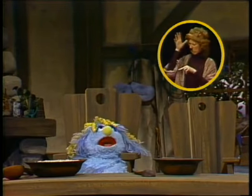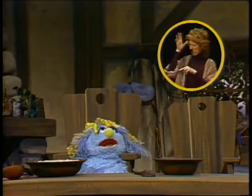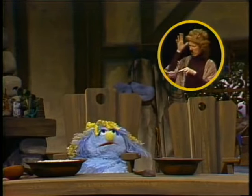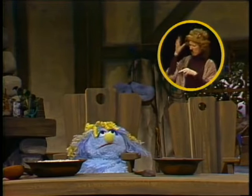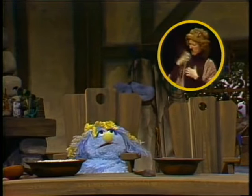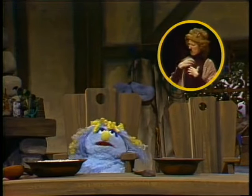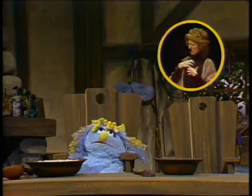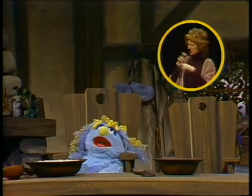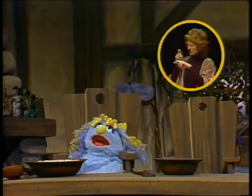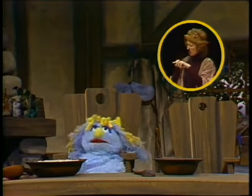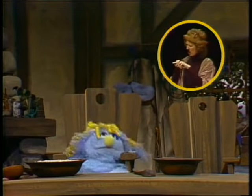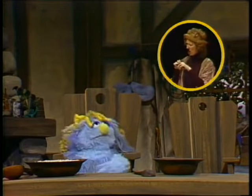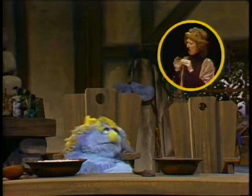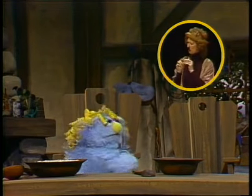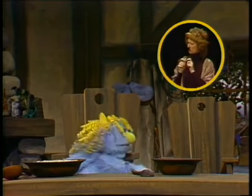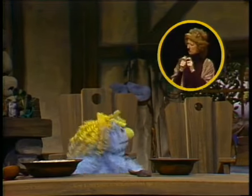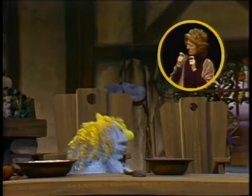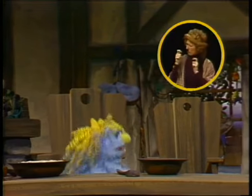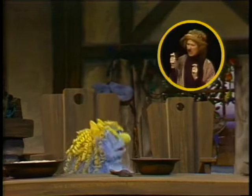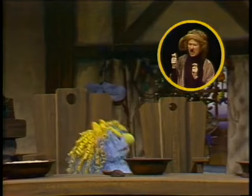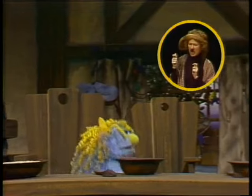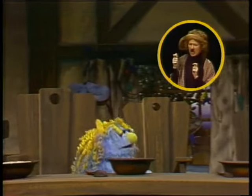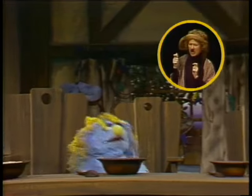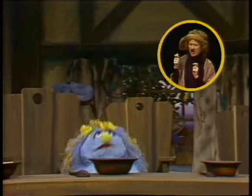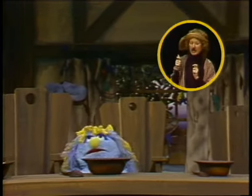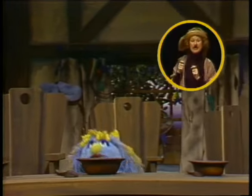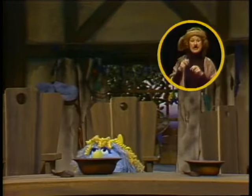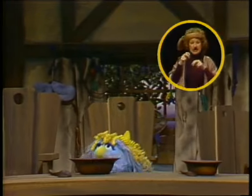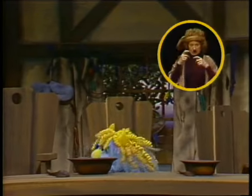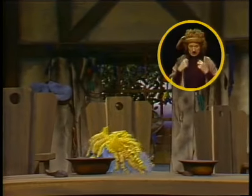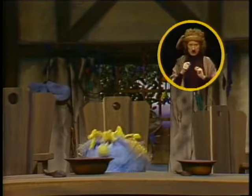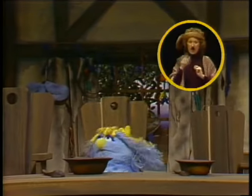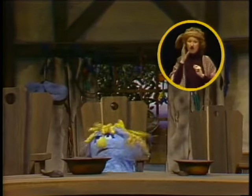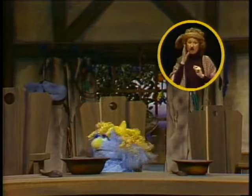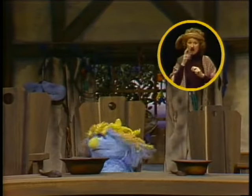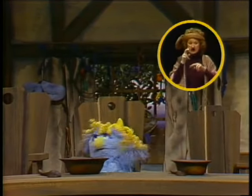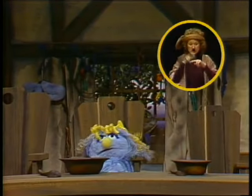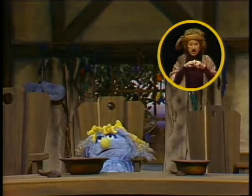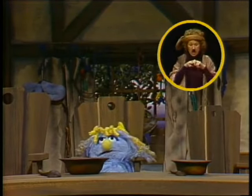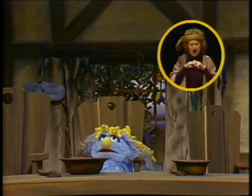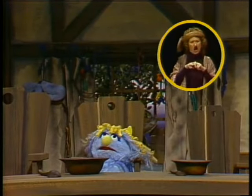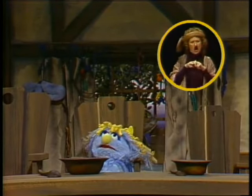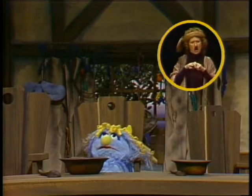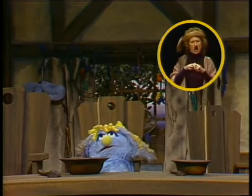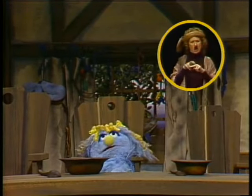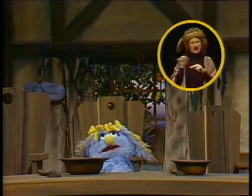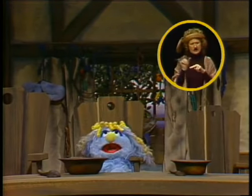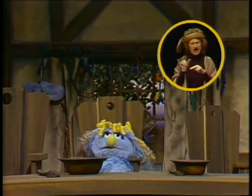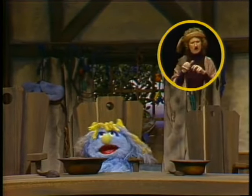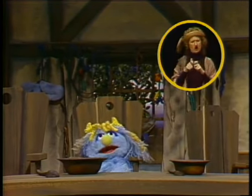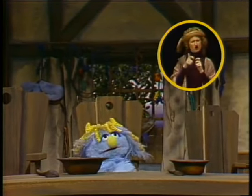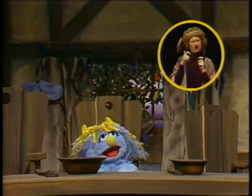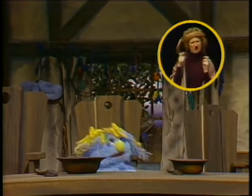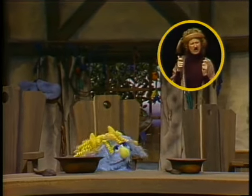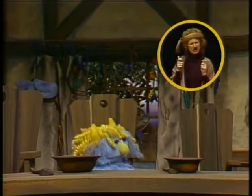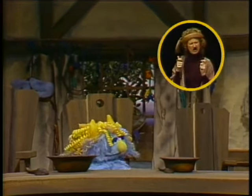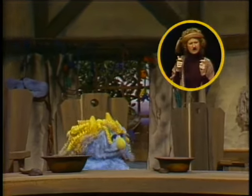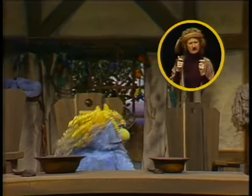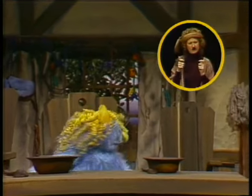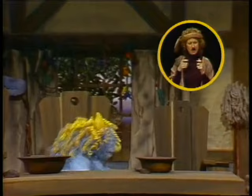it was too big for her. So she sat in Mama Grouch's chair, but it was also too big. Oh, too big again. So then she tried